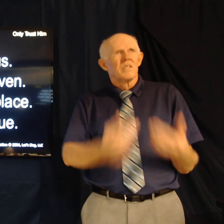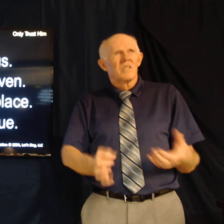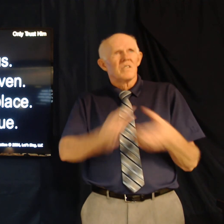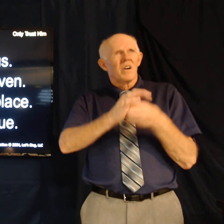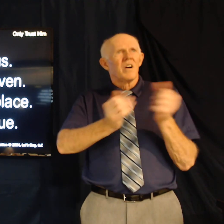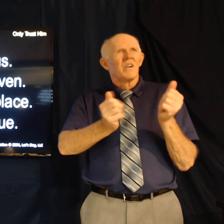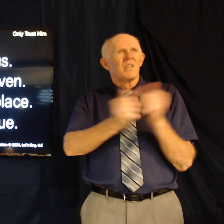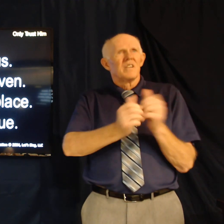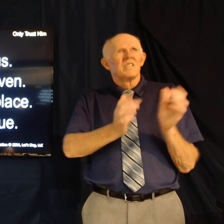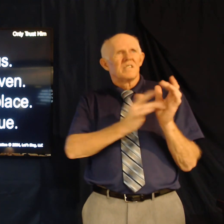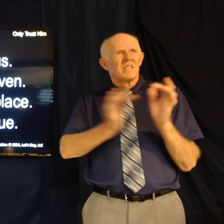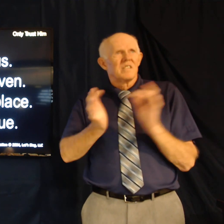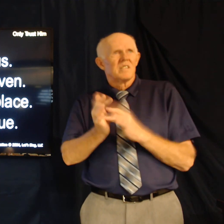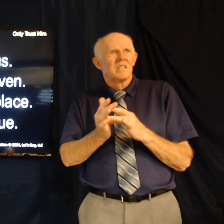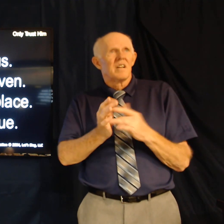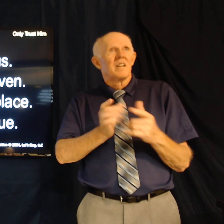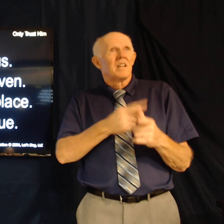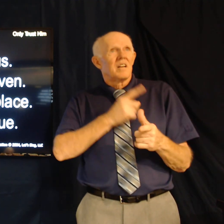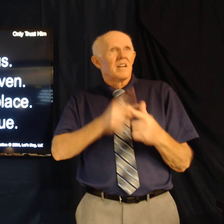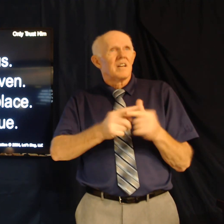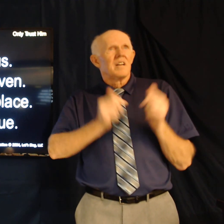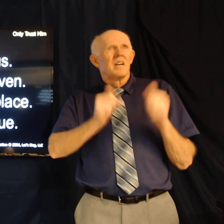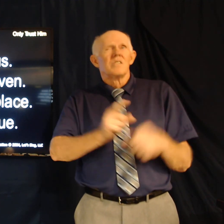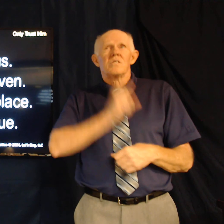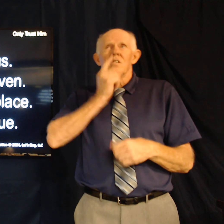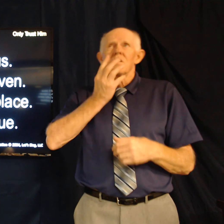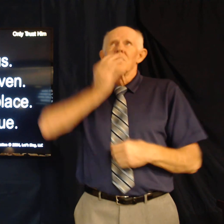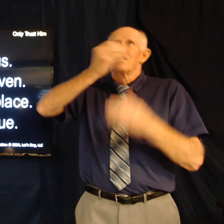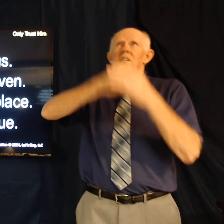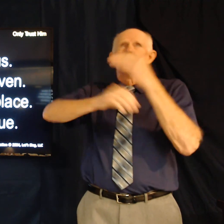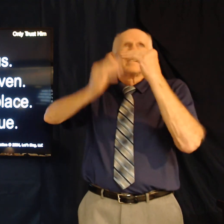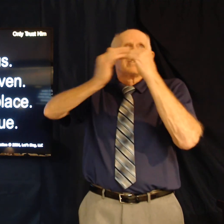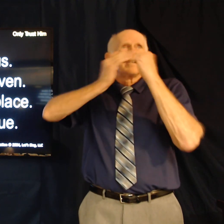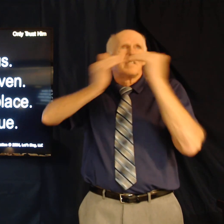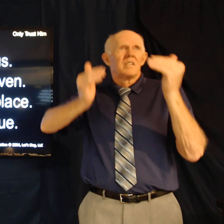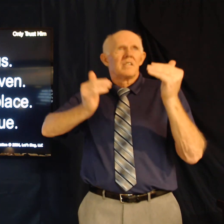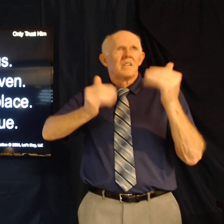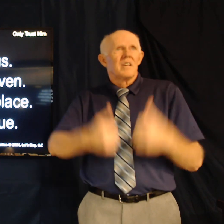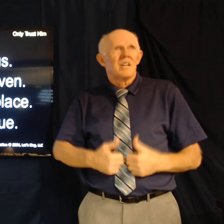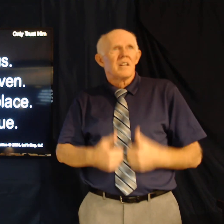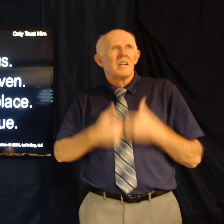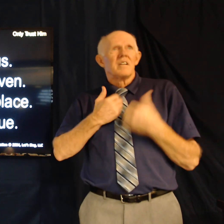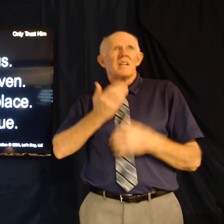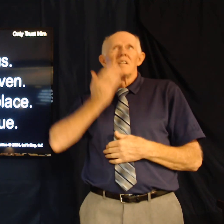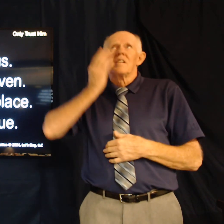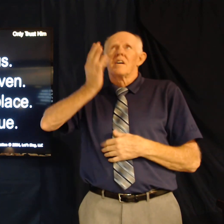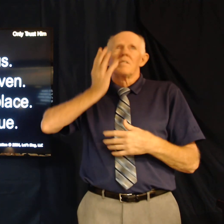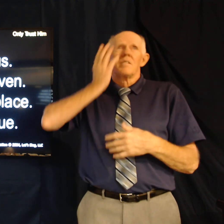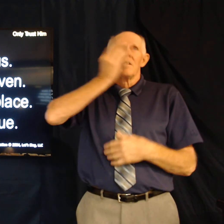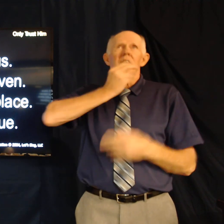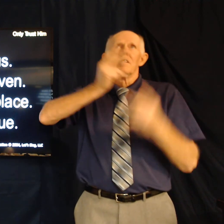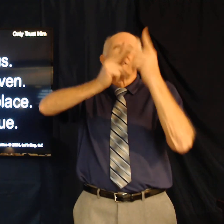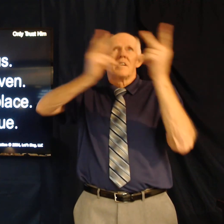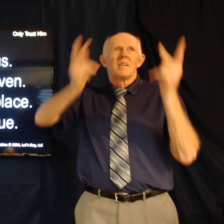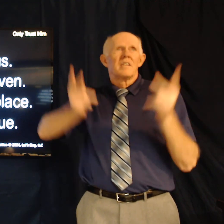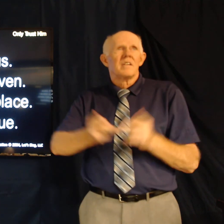Come, join with Jesus, then truly go to heaven. Live there, beautiful